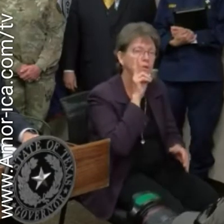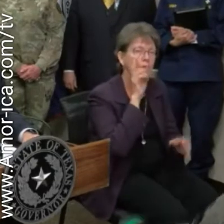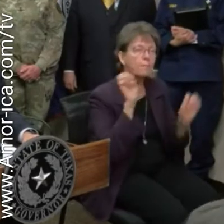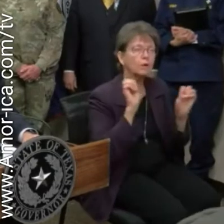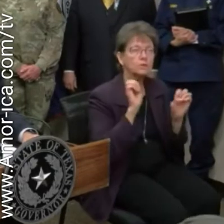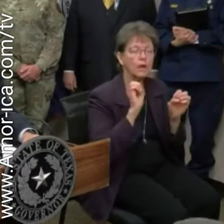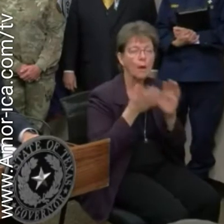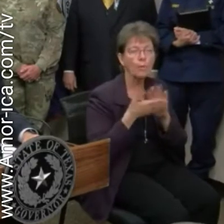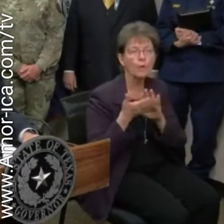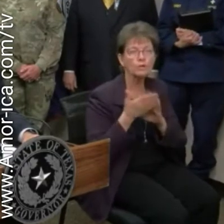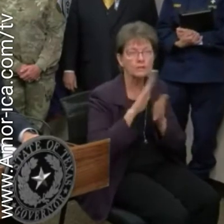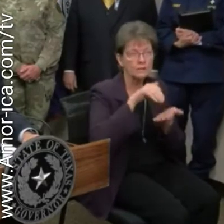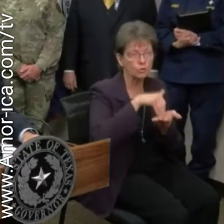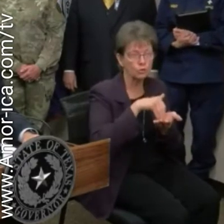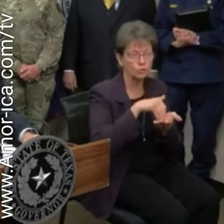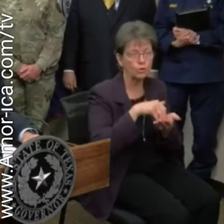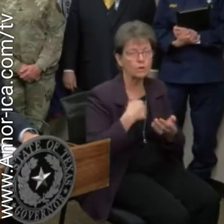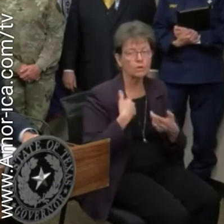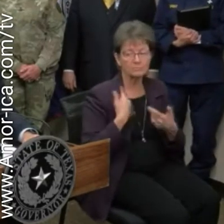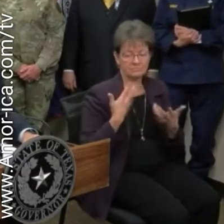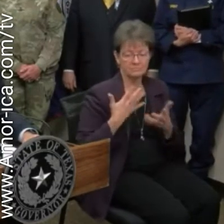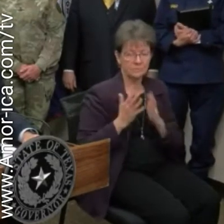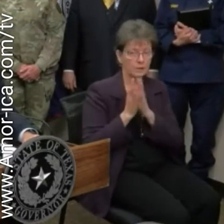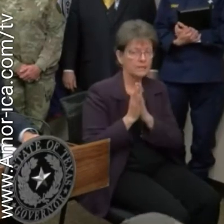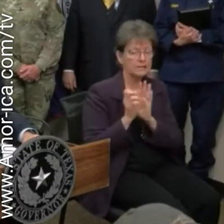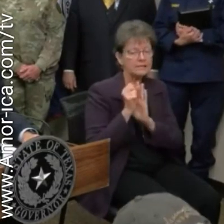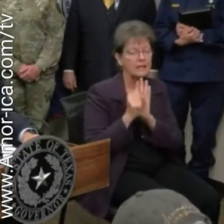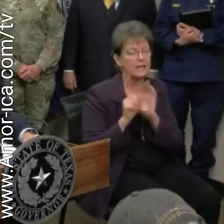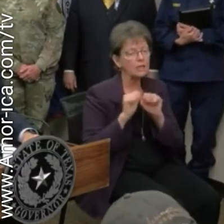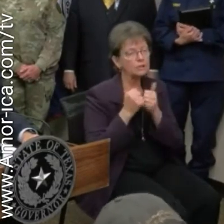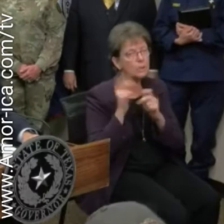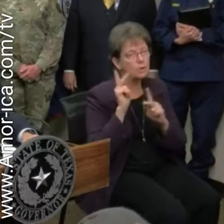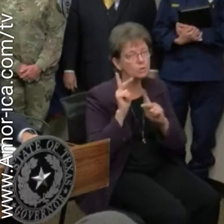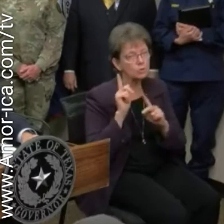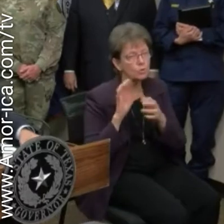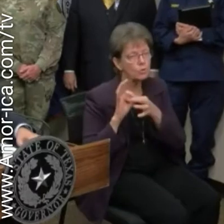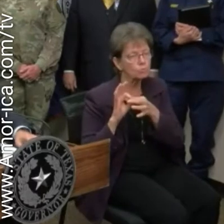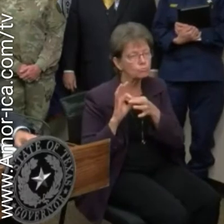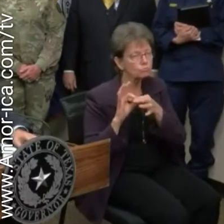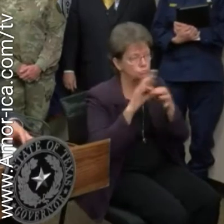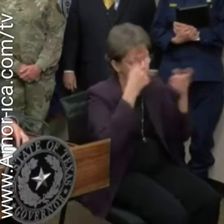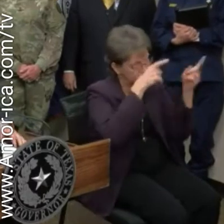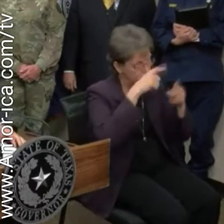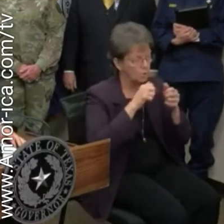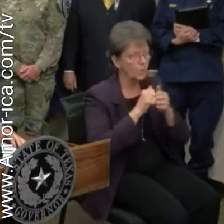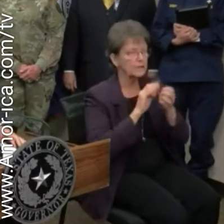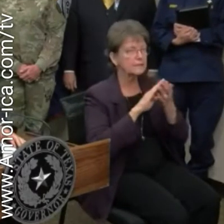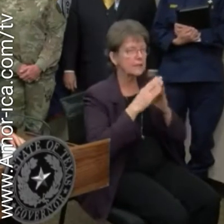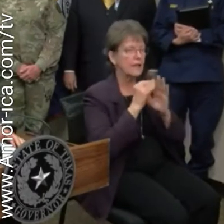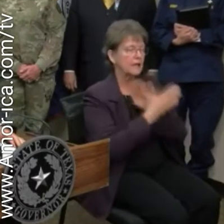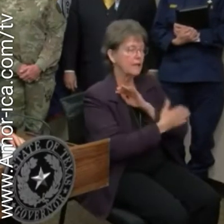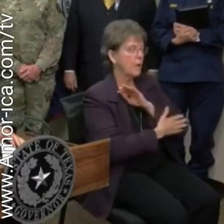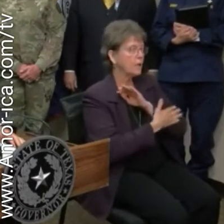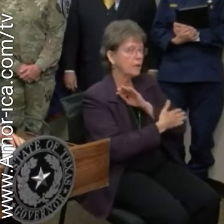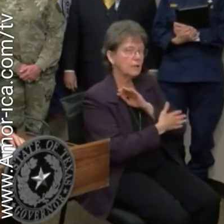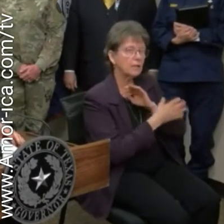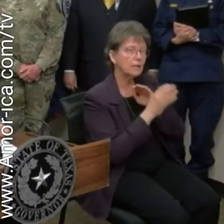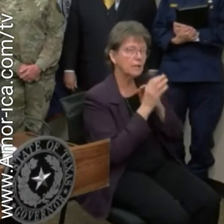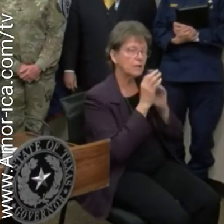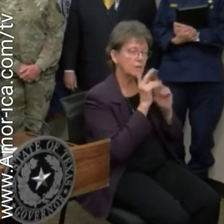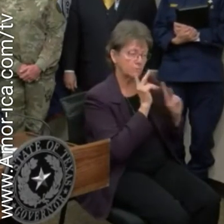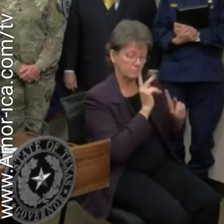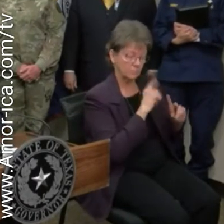Emergency Operations Center. I have requested state agency personnel to coordinate with both city and county officials